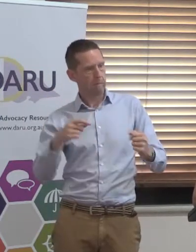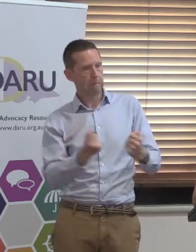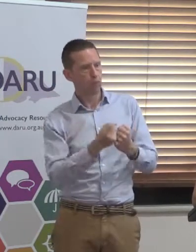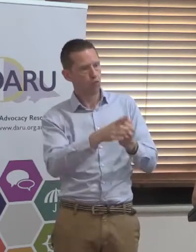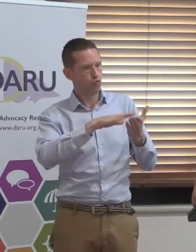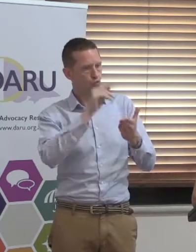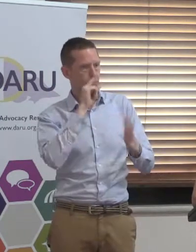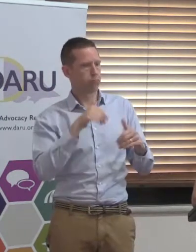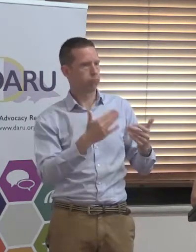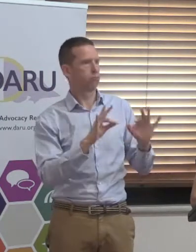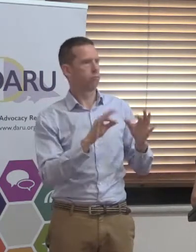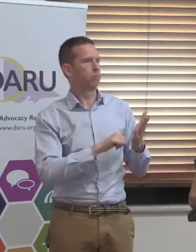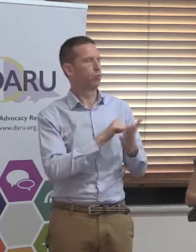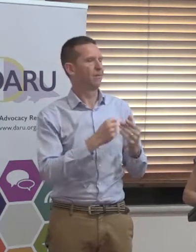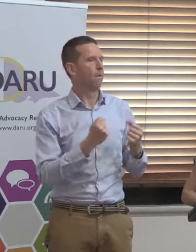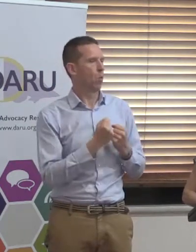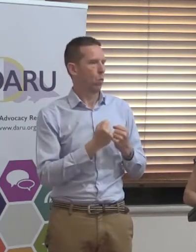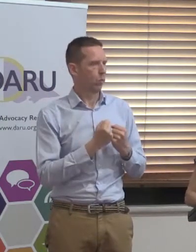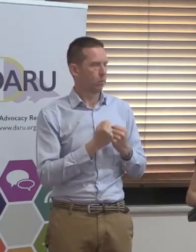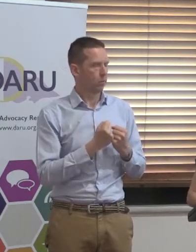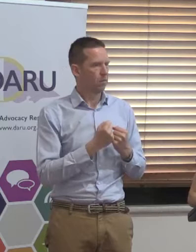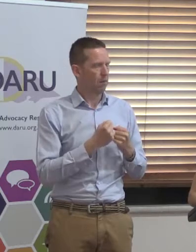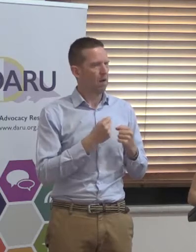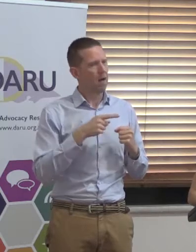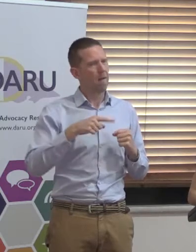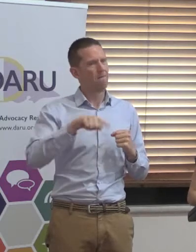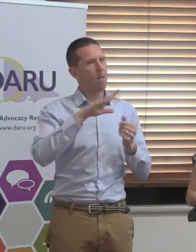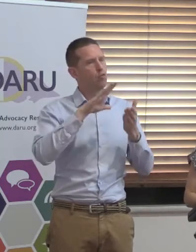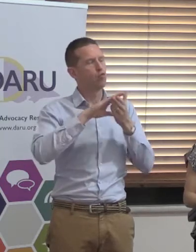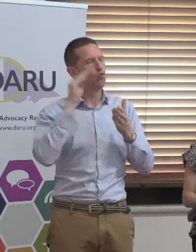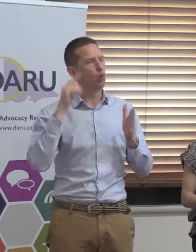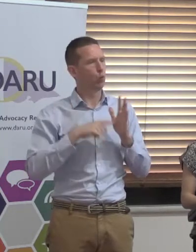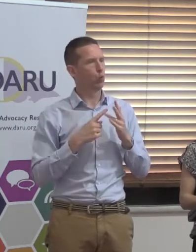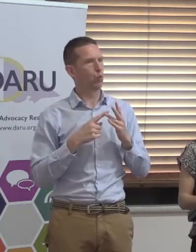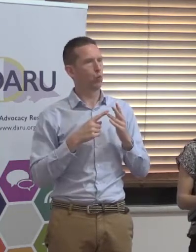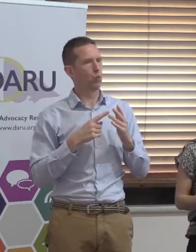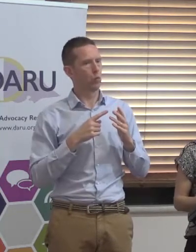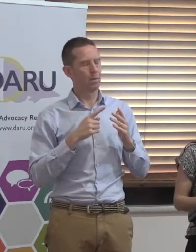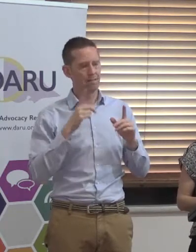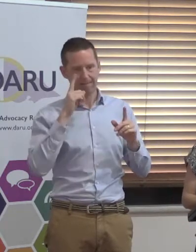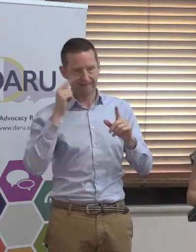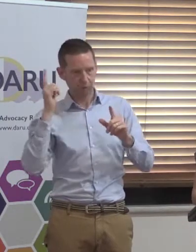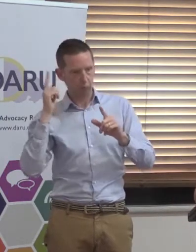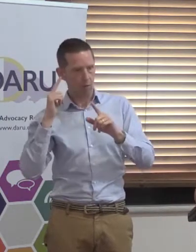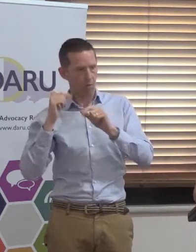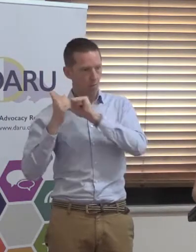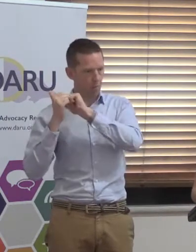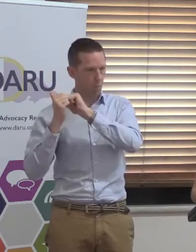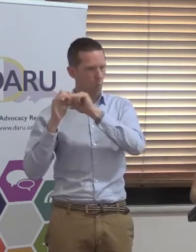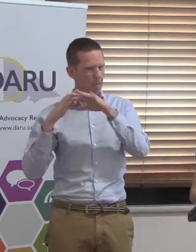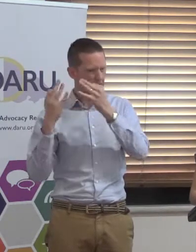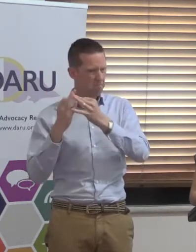to get the supports they need, and for them to put the supports in place in the classroom.